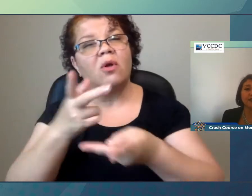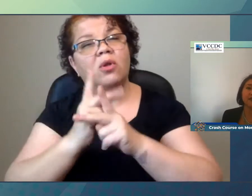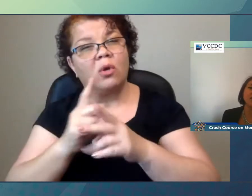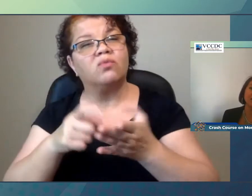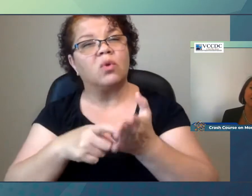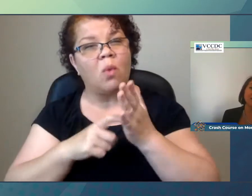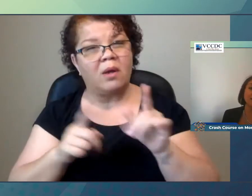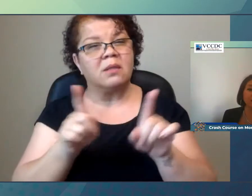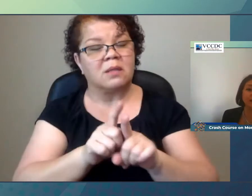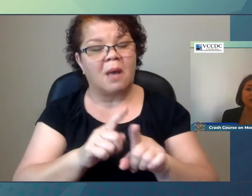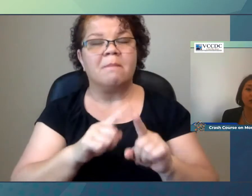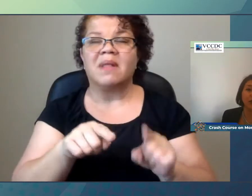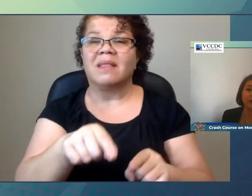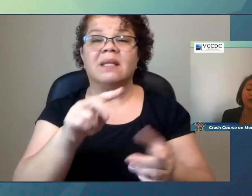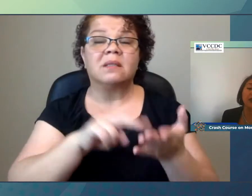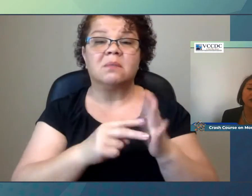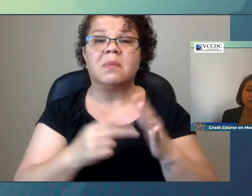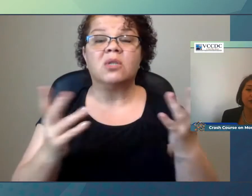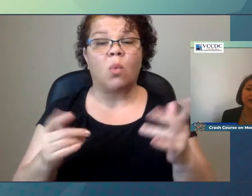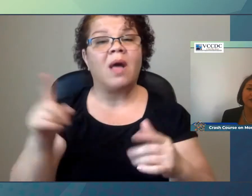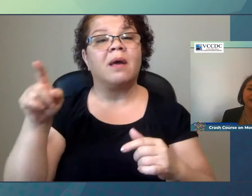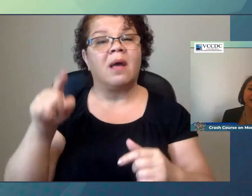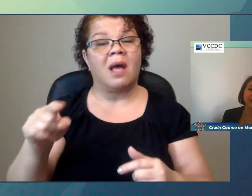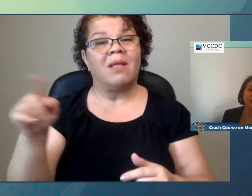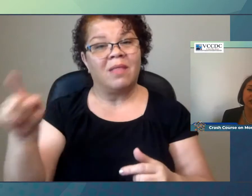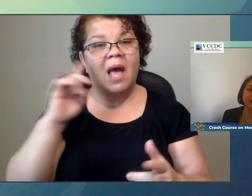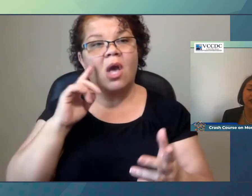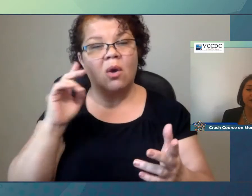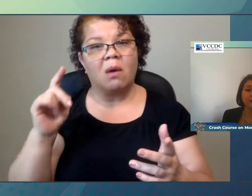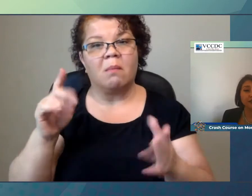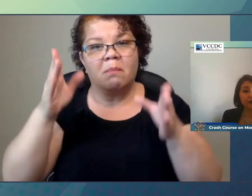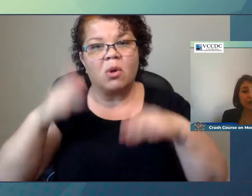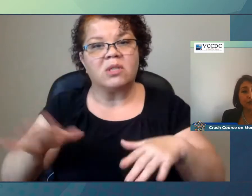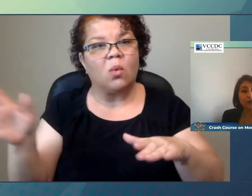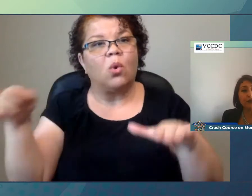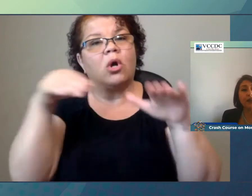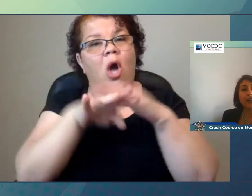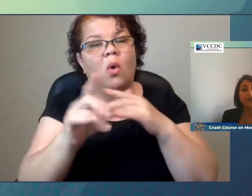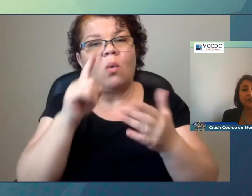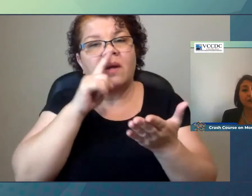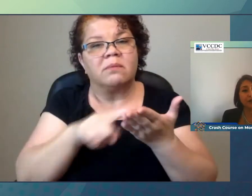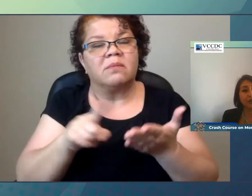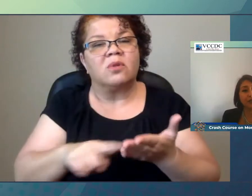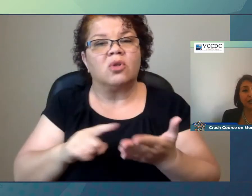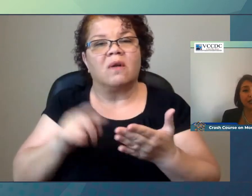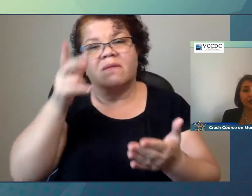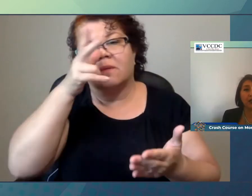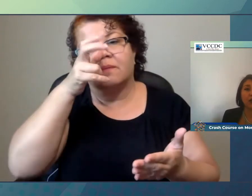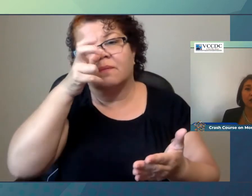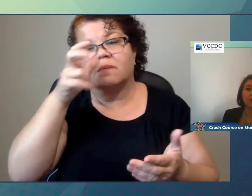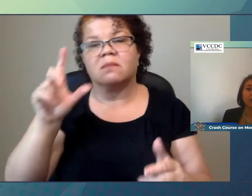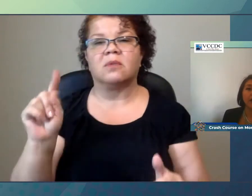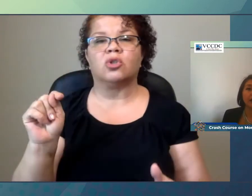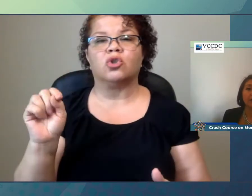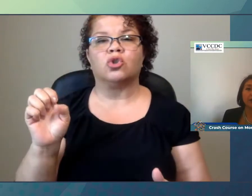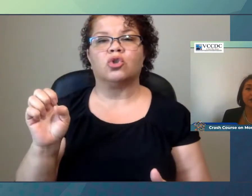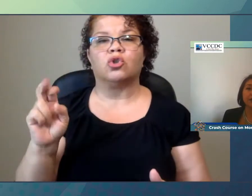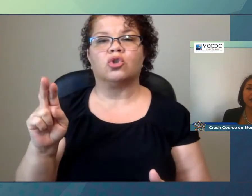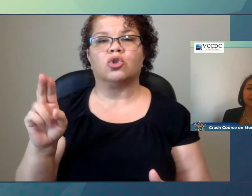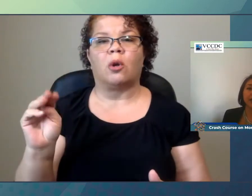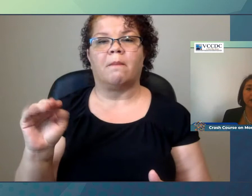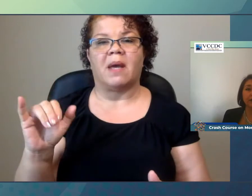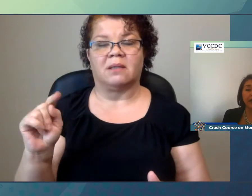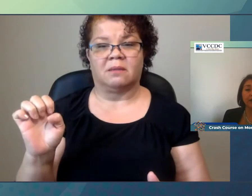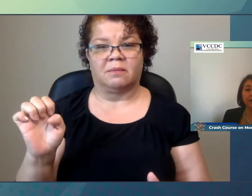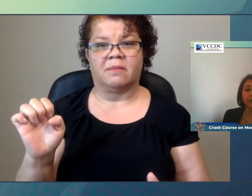this does is just inspects your property for termite infestation. This is up to you, and this is up to your seller. Going back up here